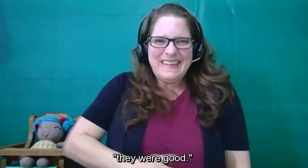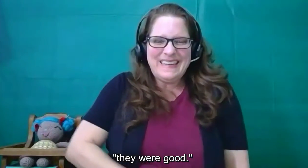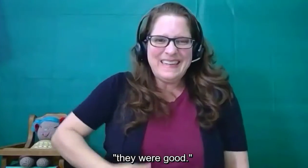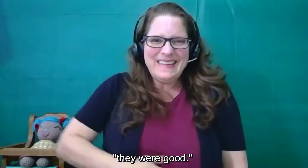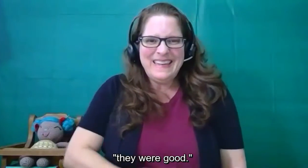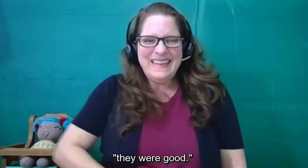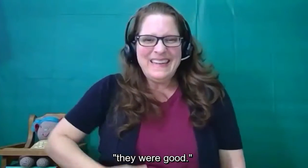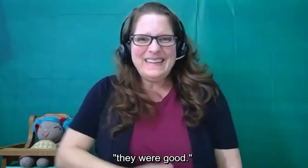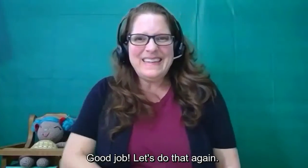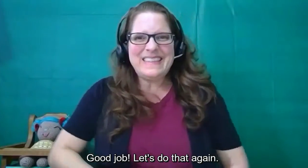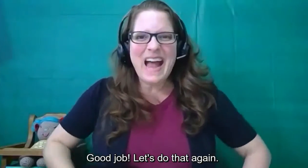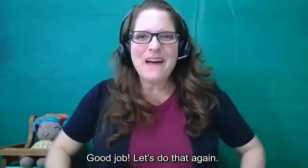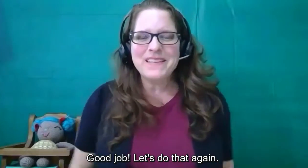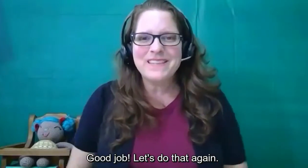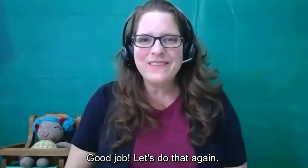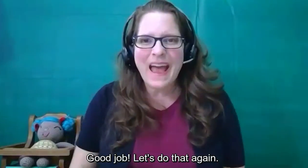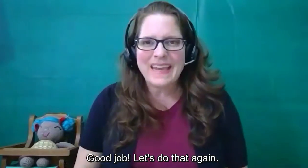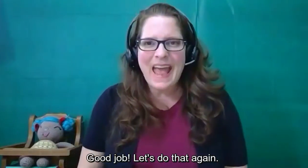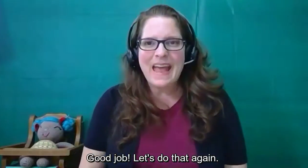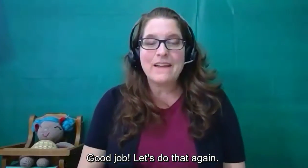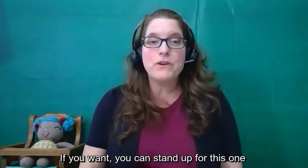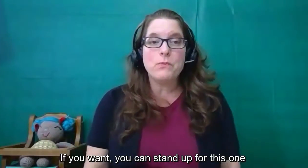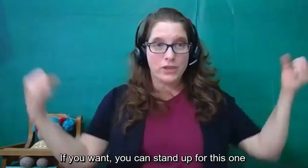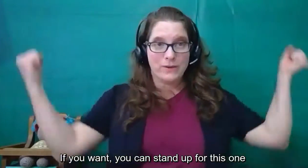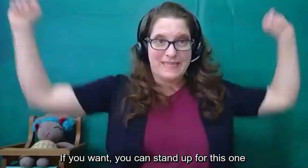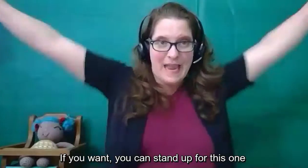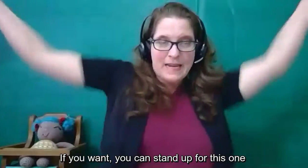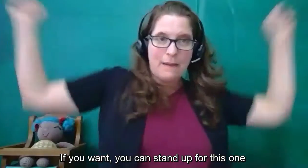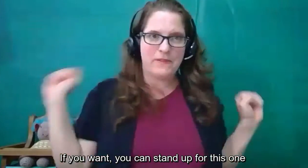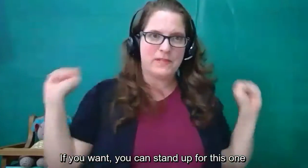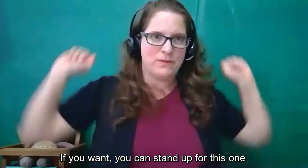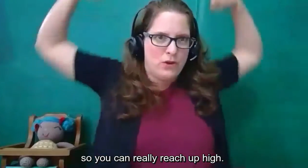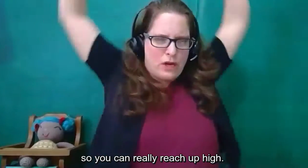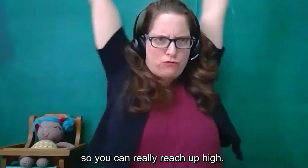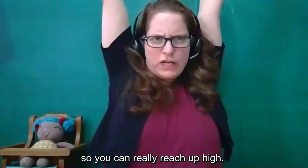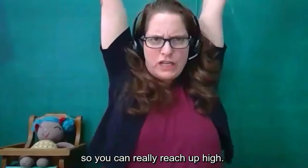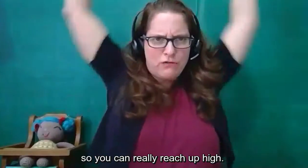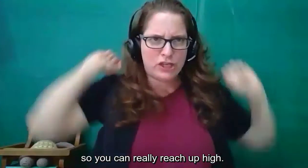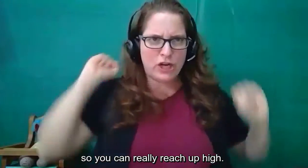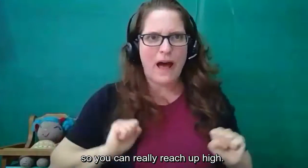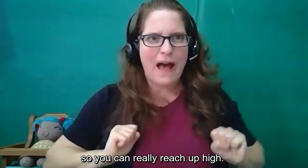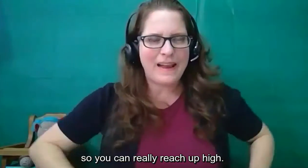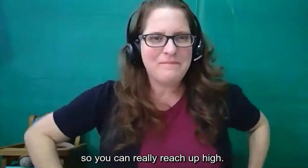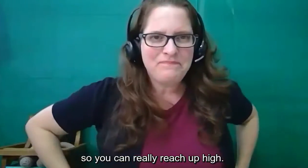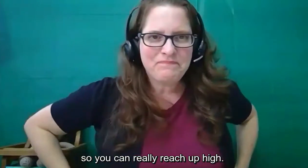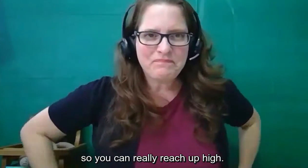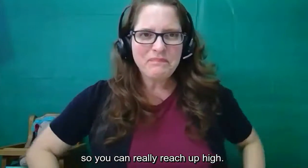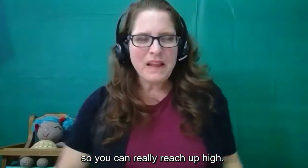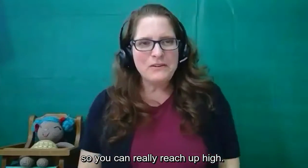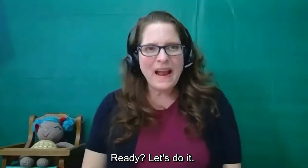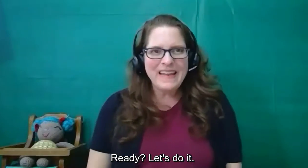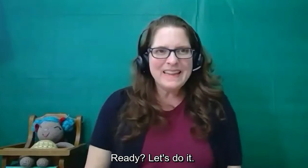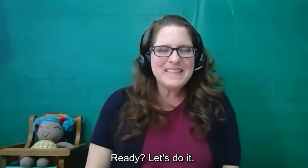good. Good job. Let's do that again. If you want, you can stand up for this one so you can really reach up high. Ready? Let's do